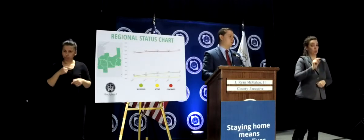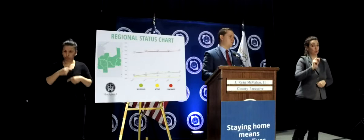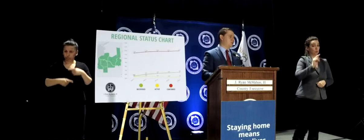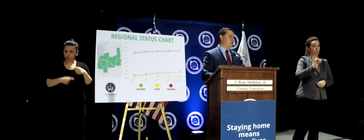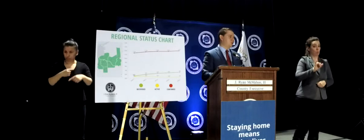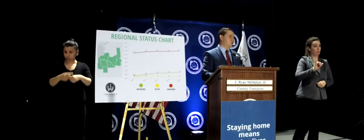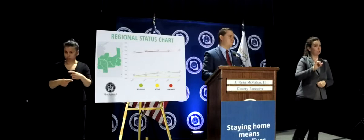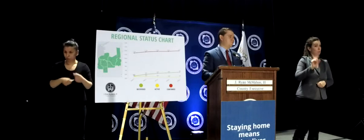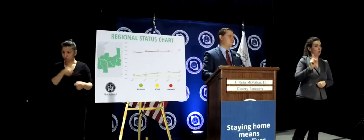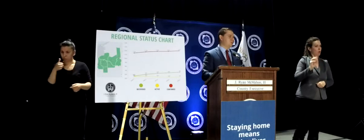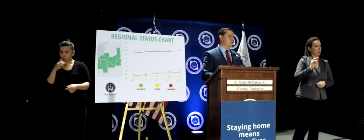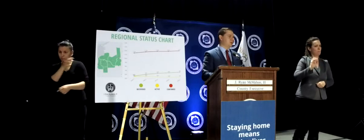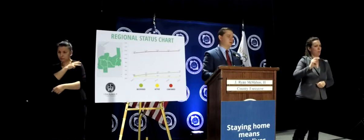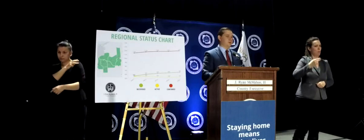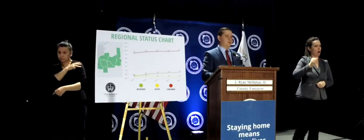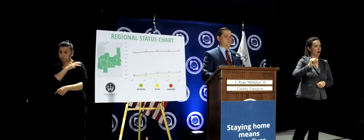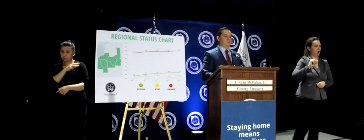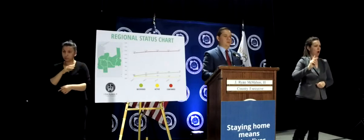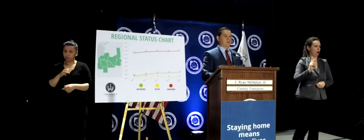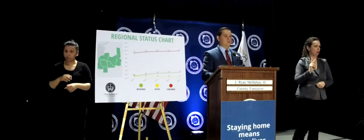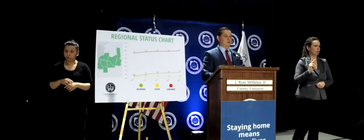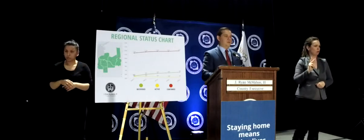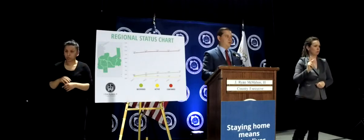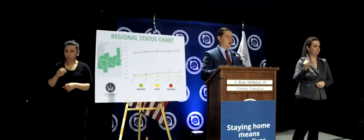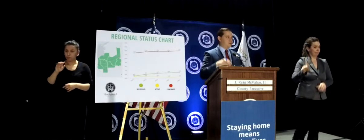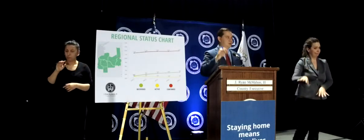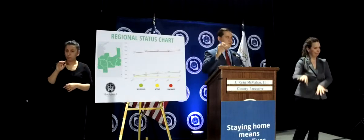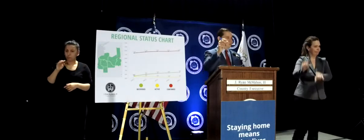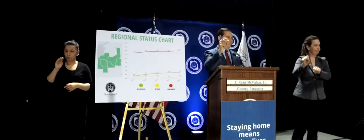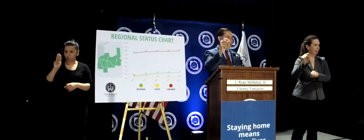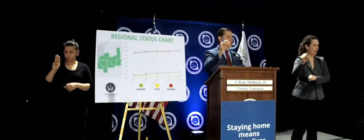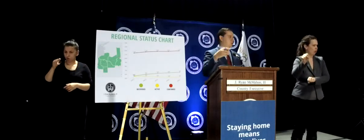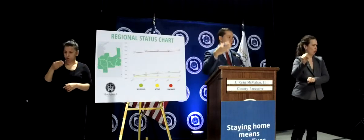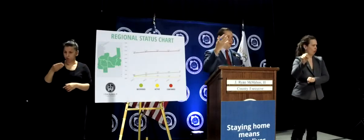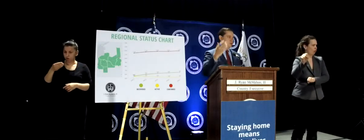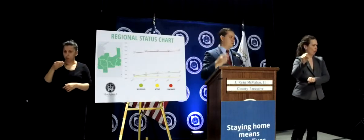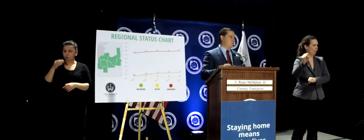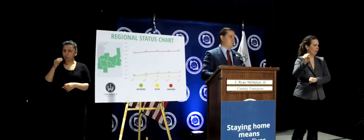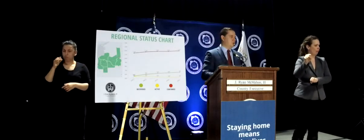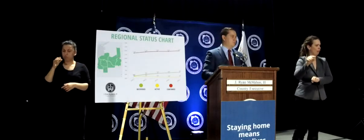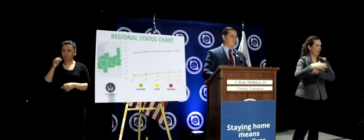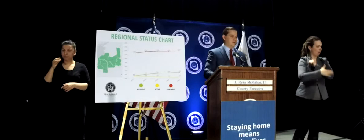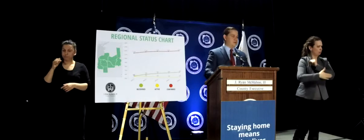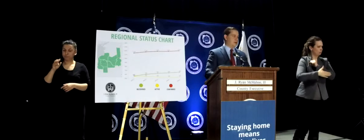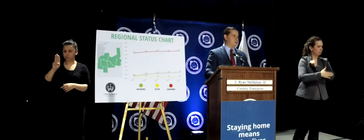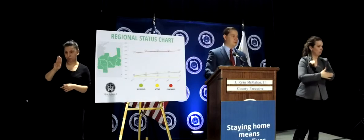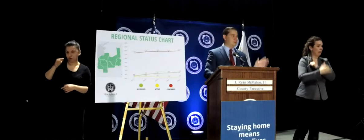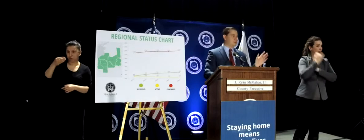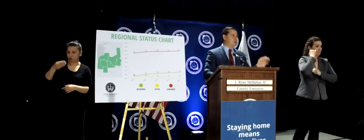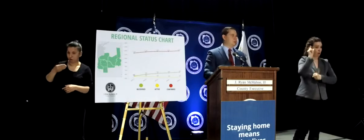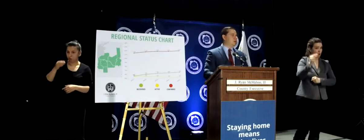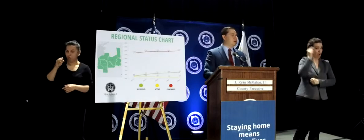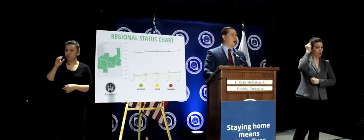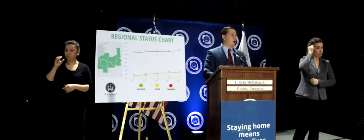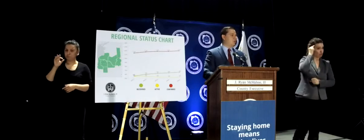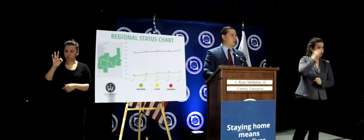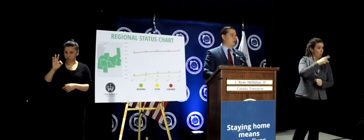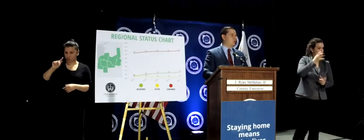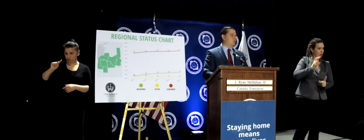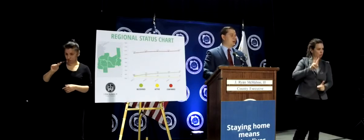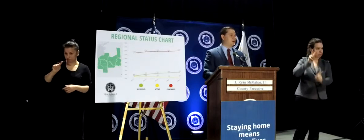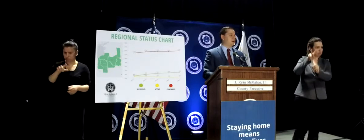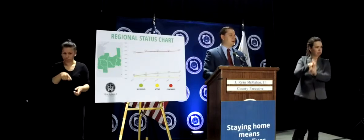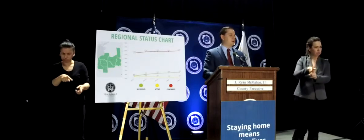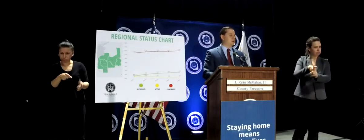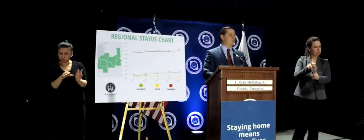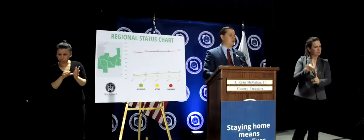which borders Central, is taking the lead. If the governor wants to give us a point person to work with, fantastic. But